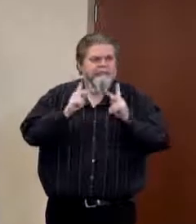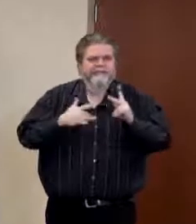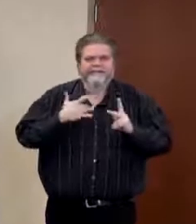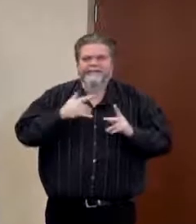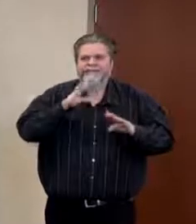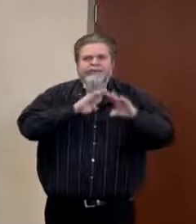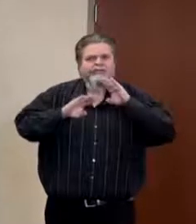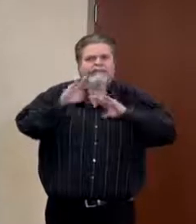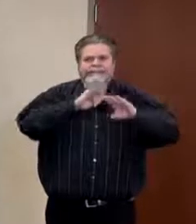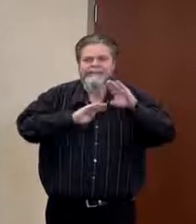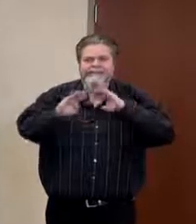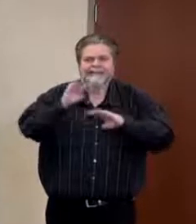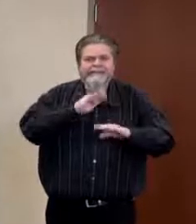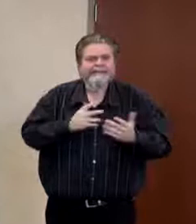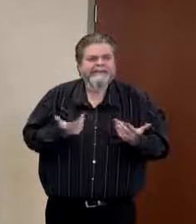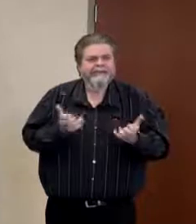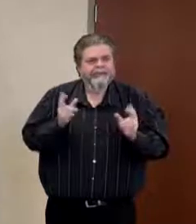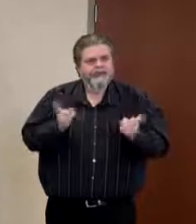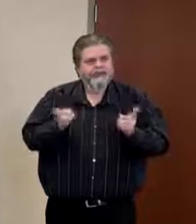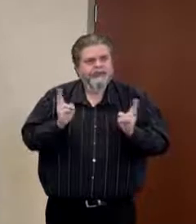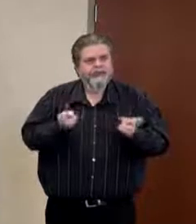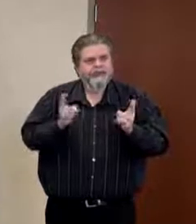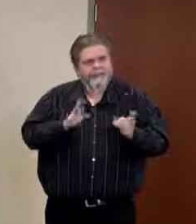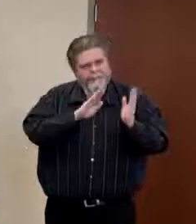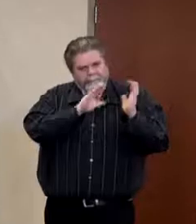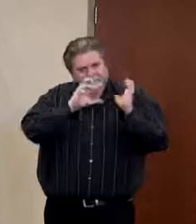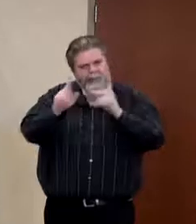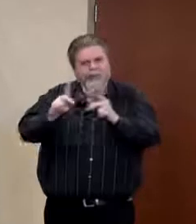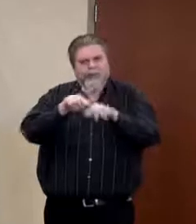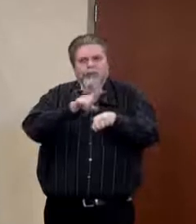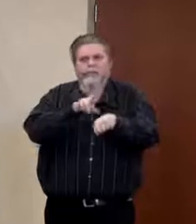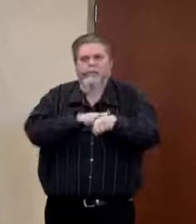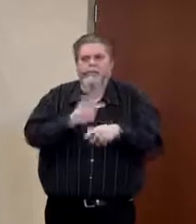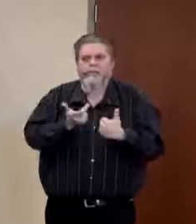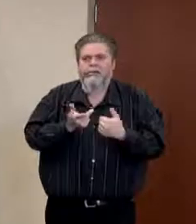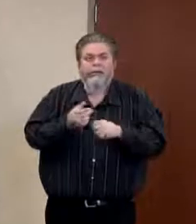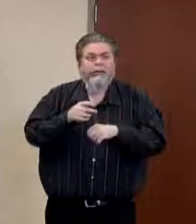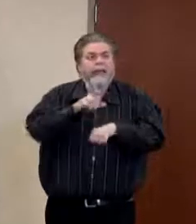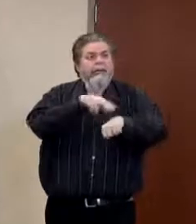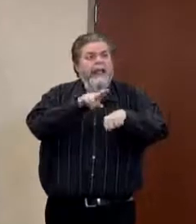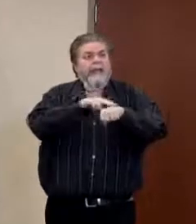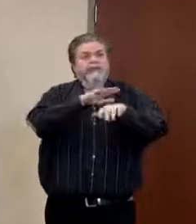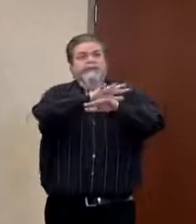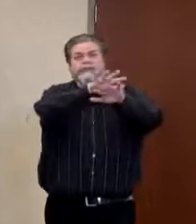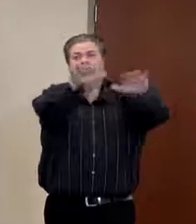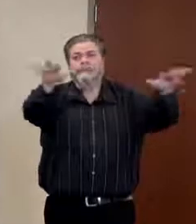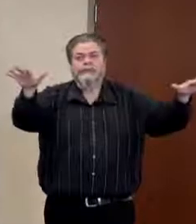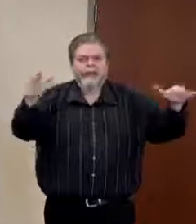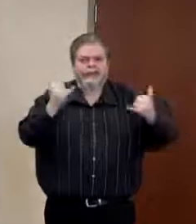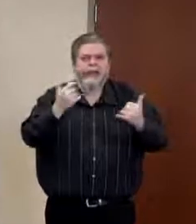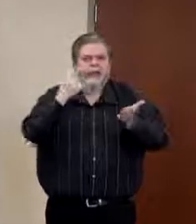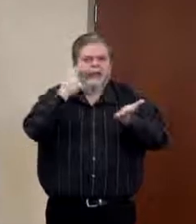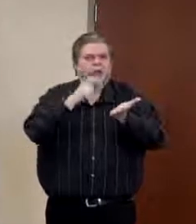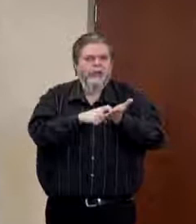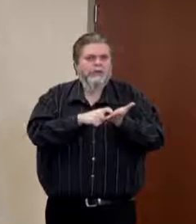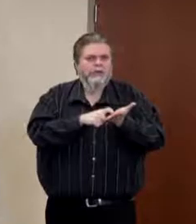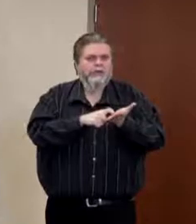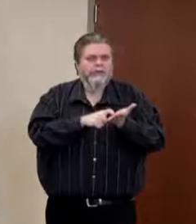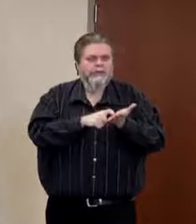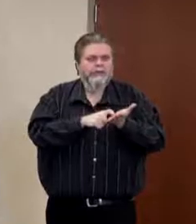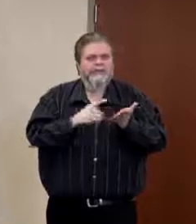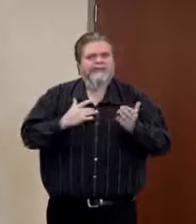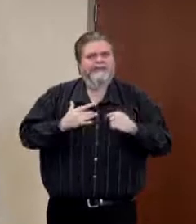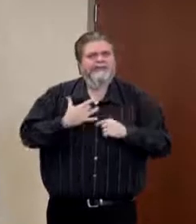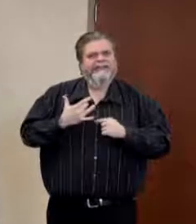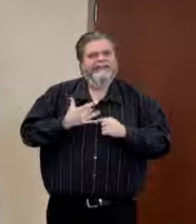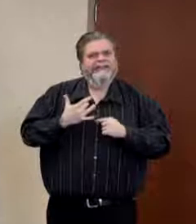frustrated. They want to be back to normal. The national landscape has shown you that there's now a sentiment